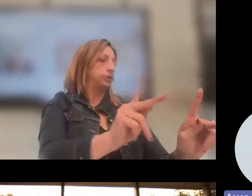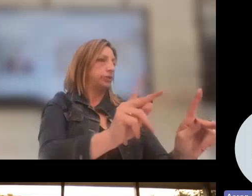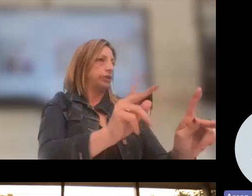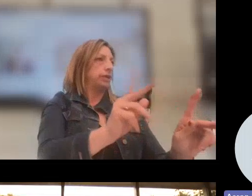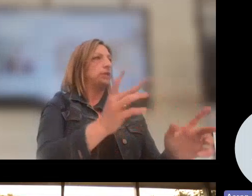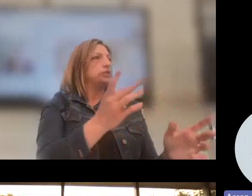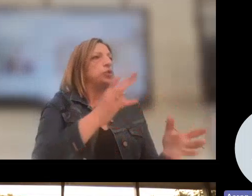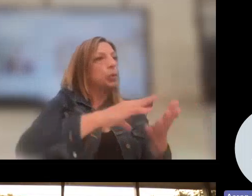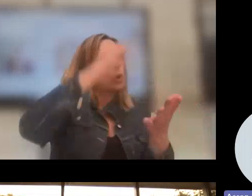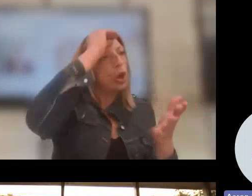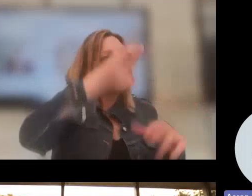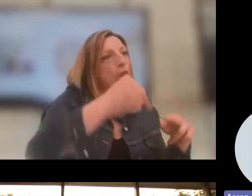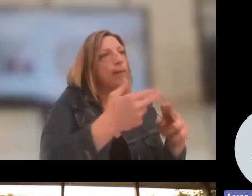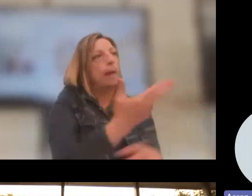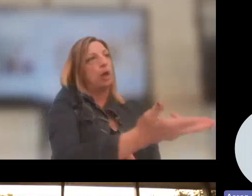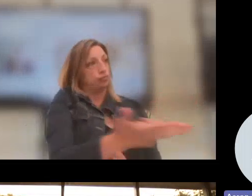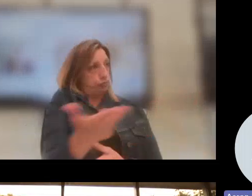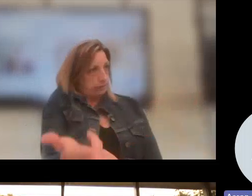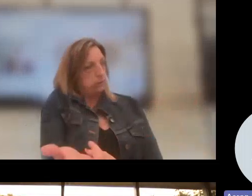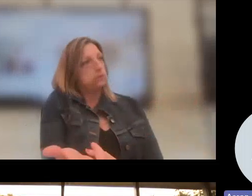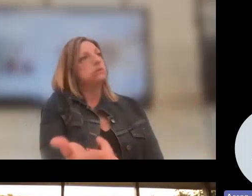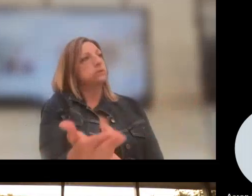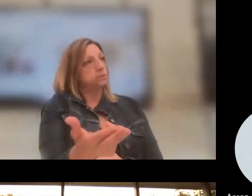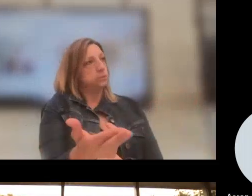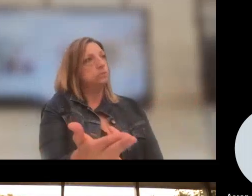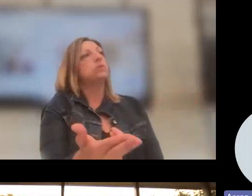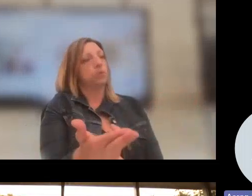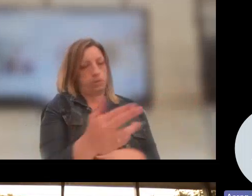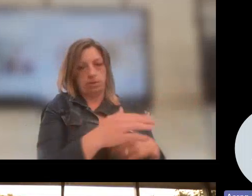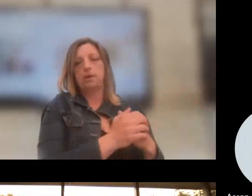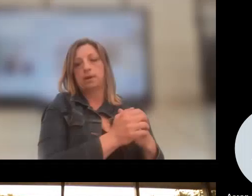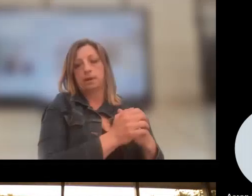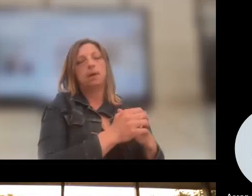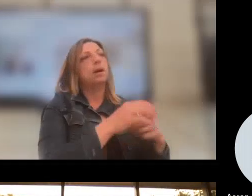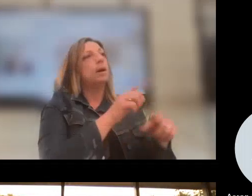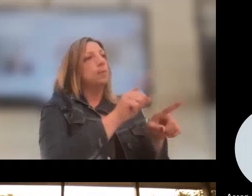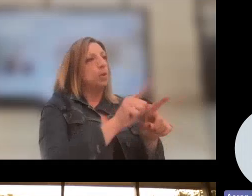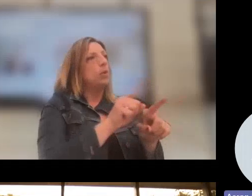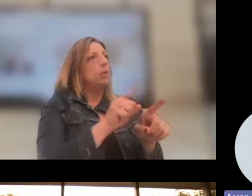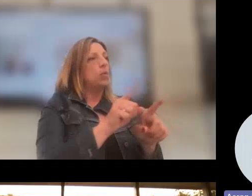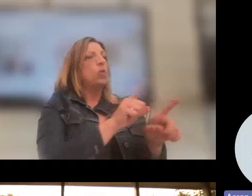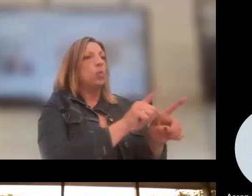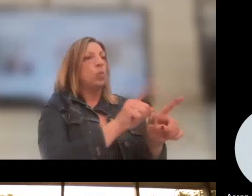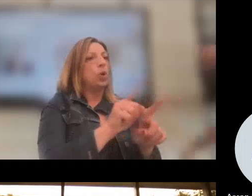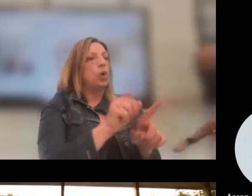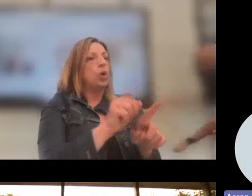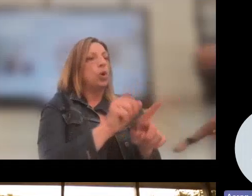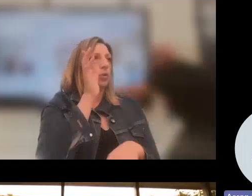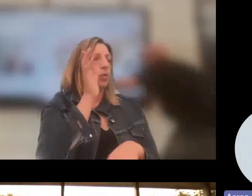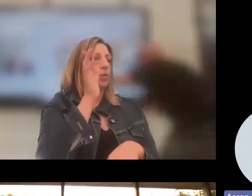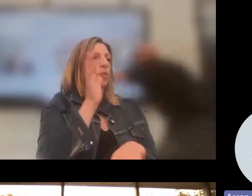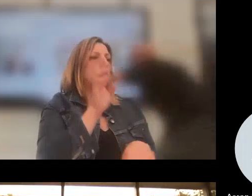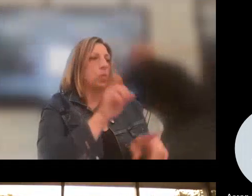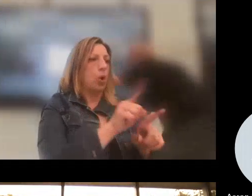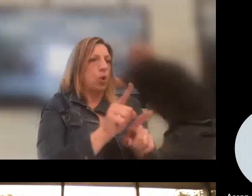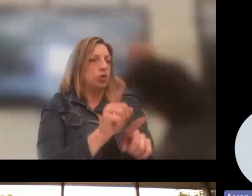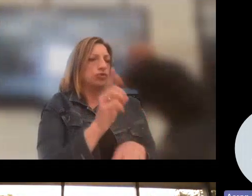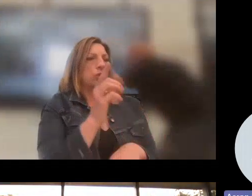give parents the opportunity to learn about resources and their resources from those